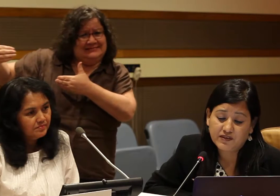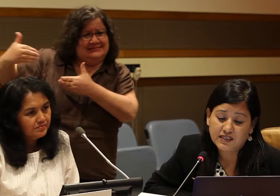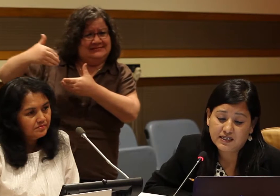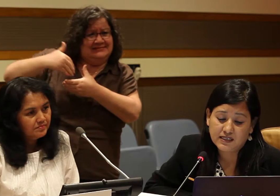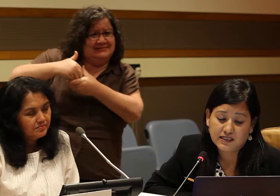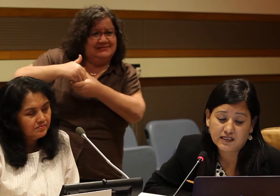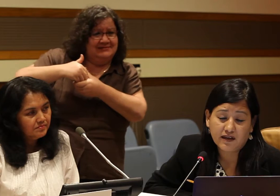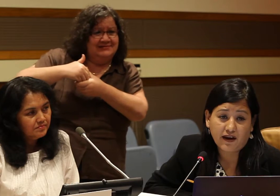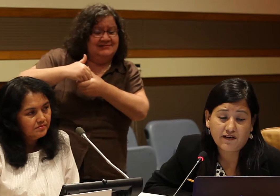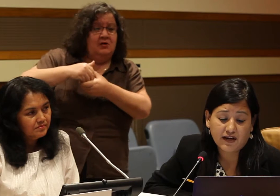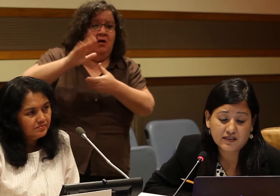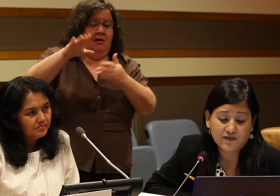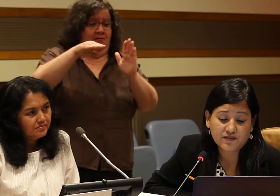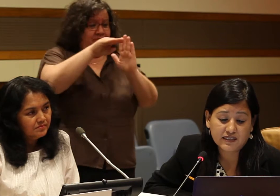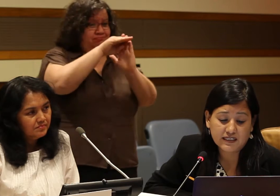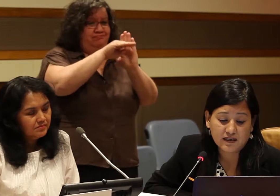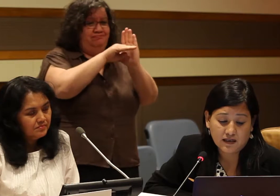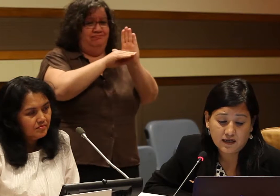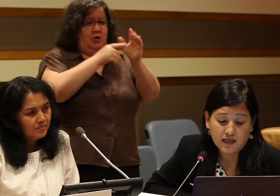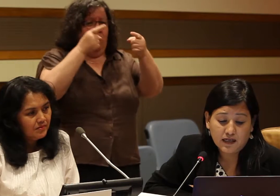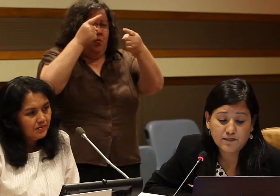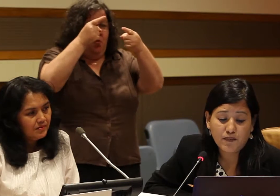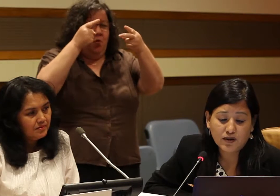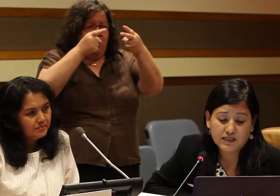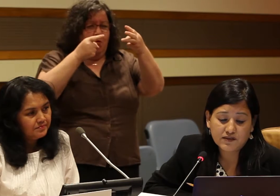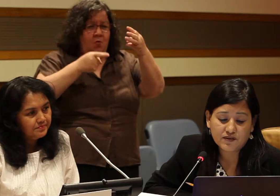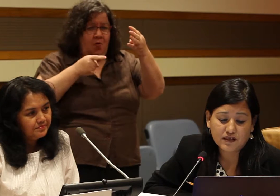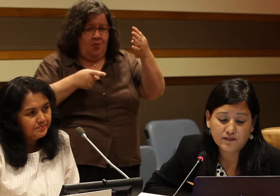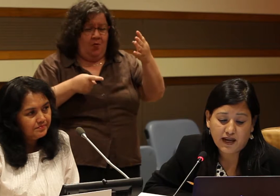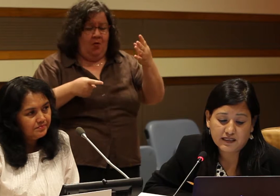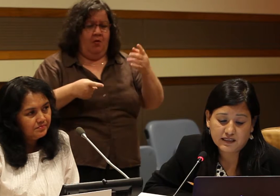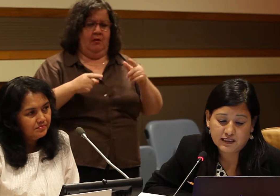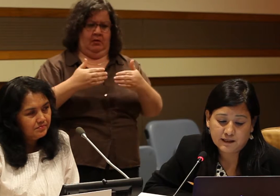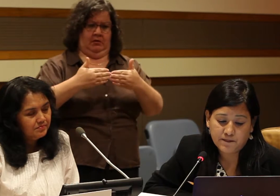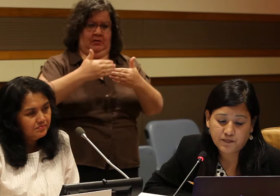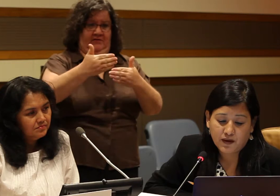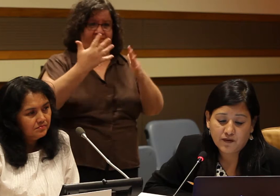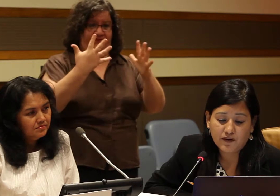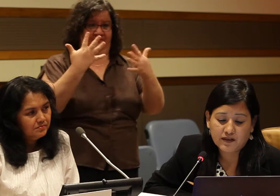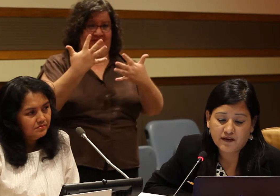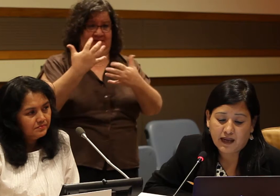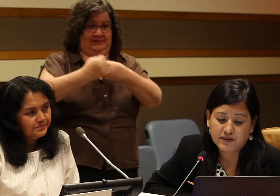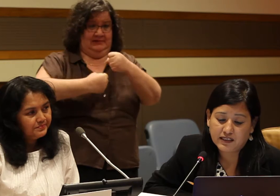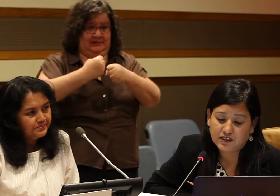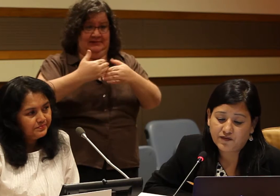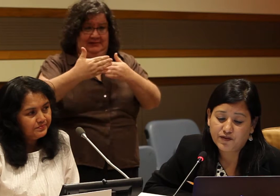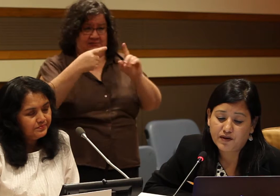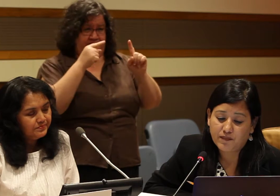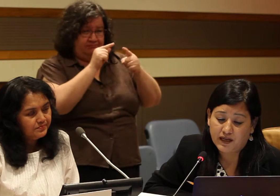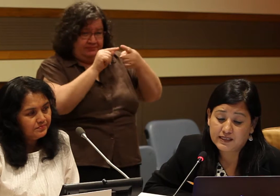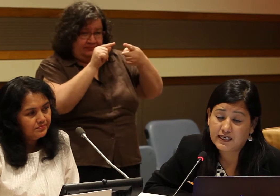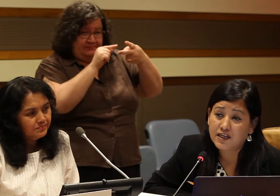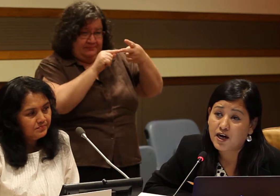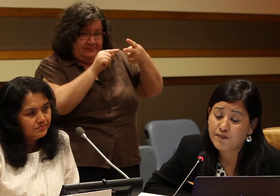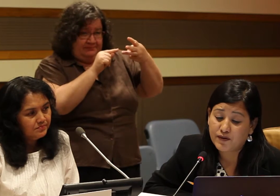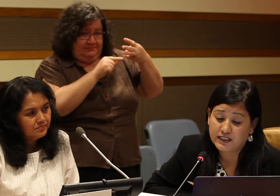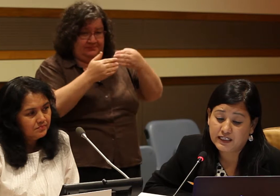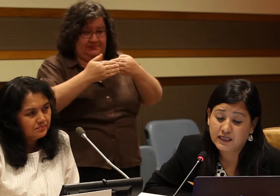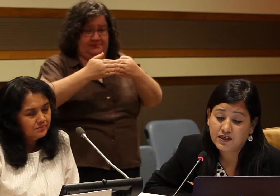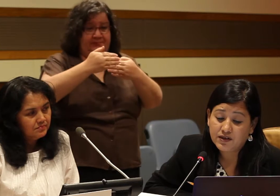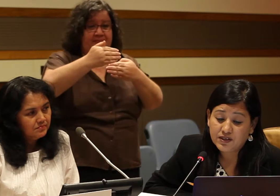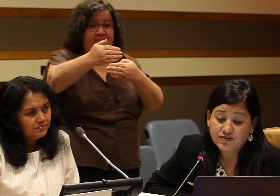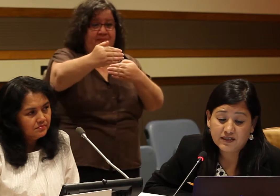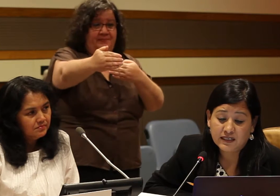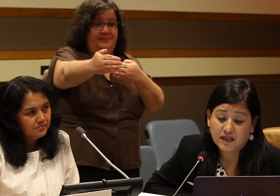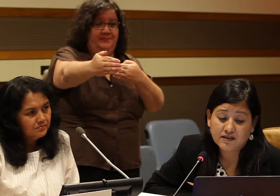next 15 years in the areas of critical importance for the humanity, where the habitat of human beings